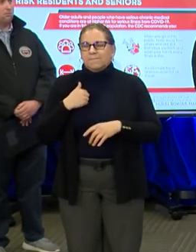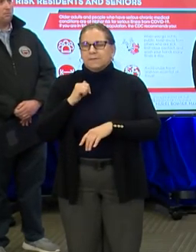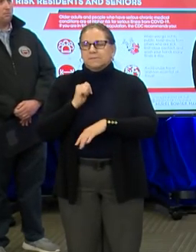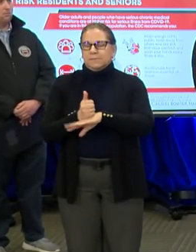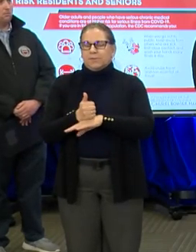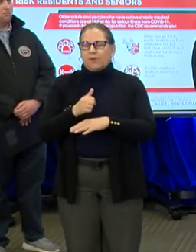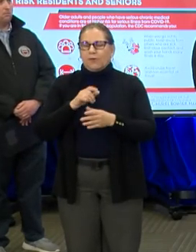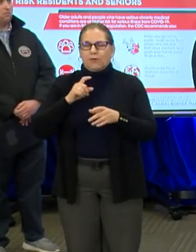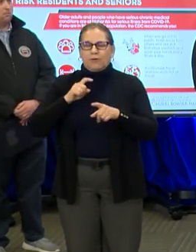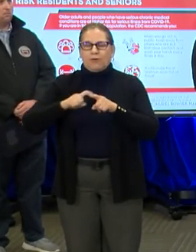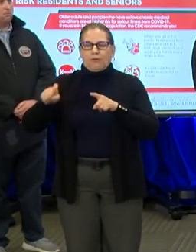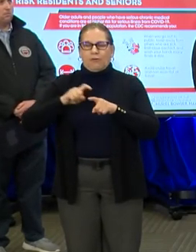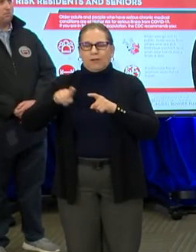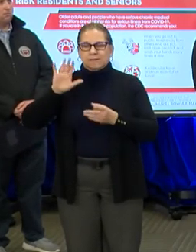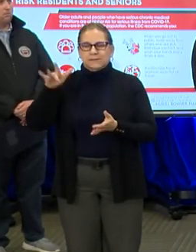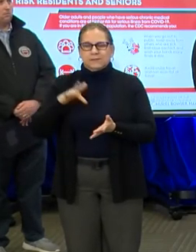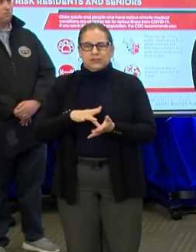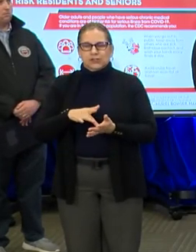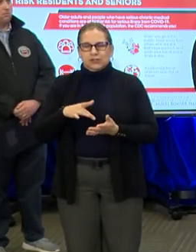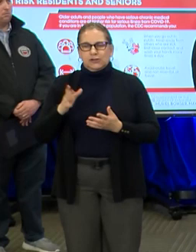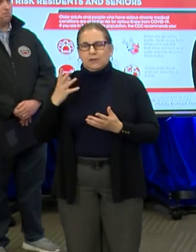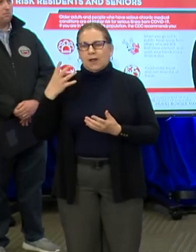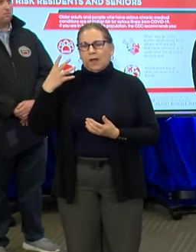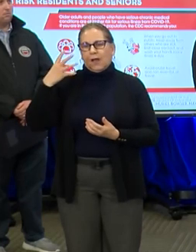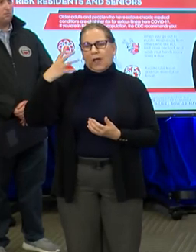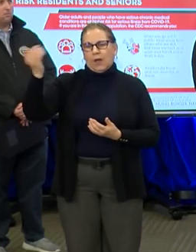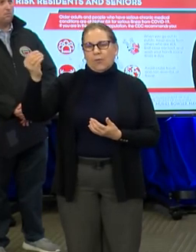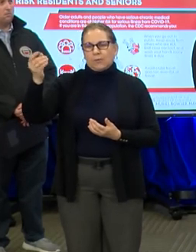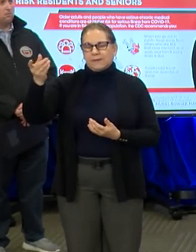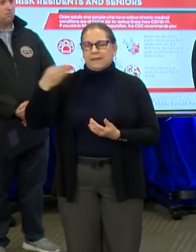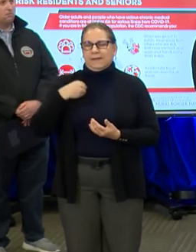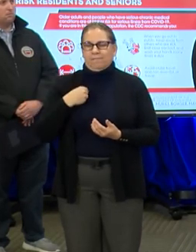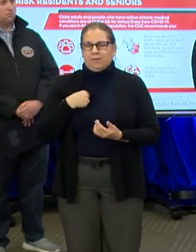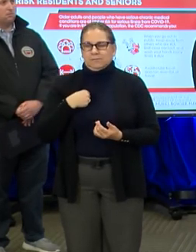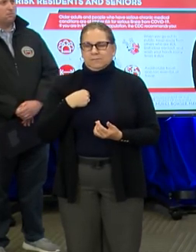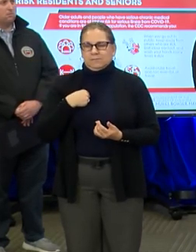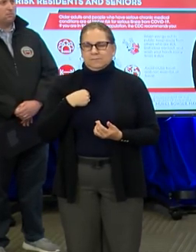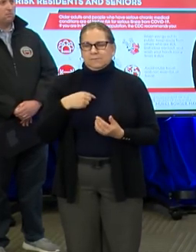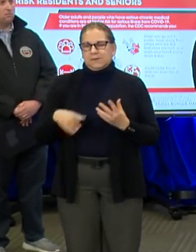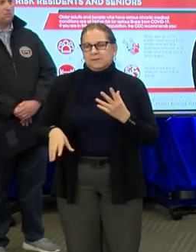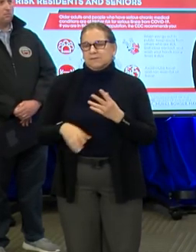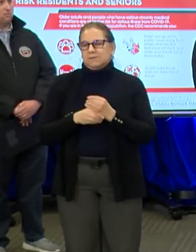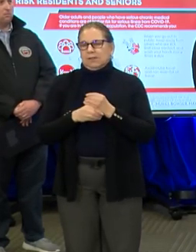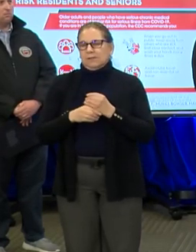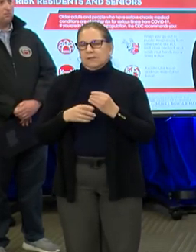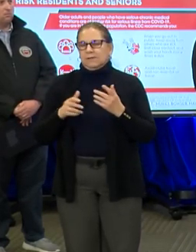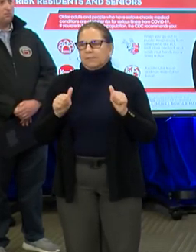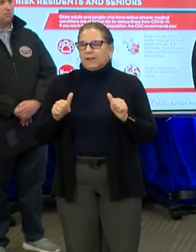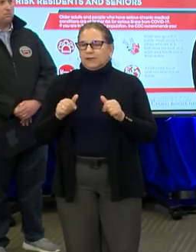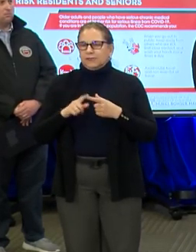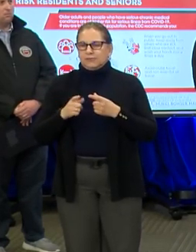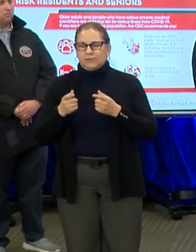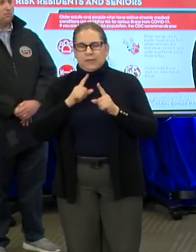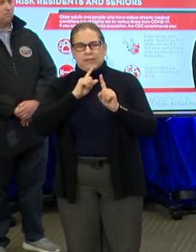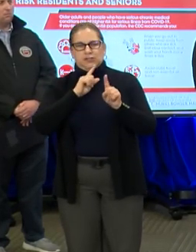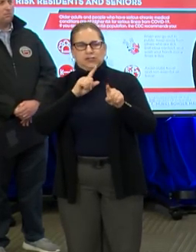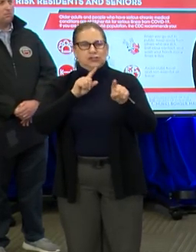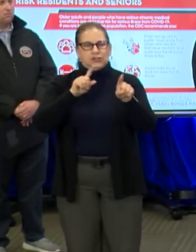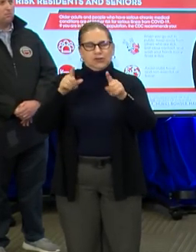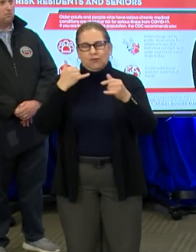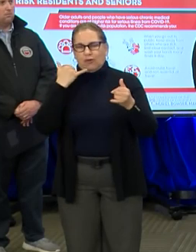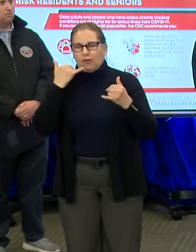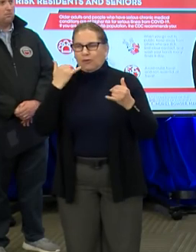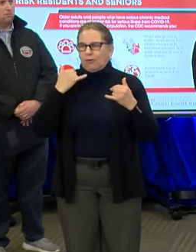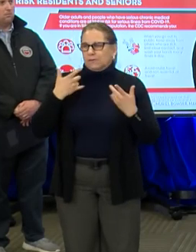out-of-town call center, that is going to give us additional call capacity. So we expect, as more people have